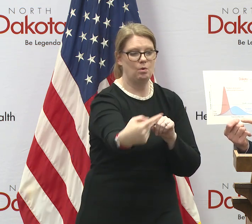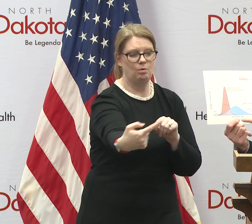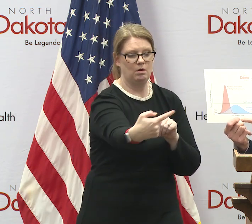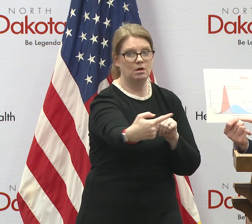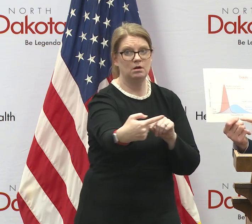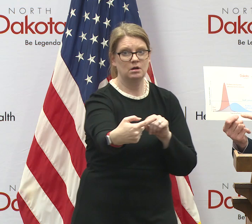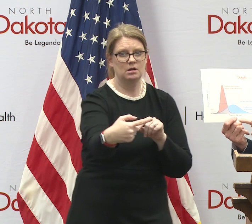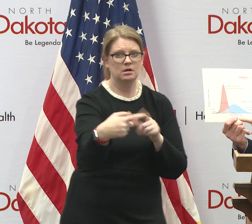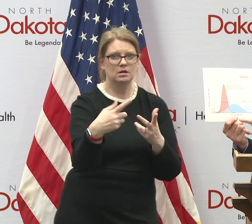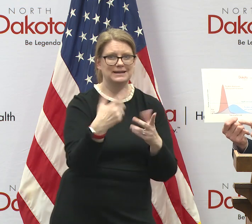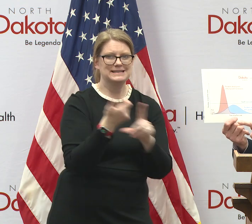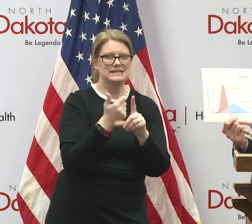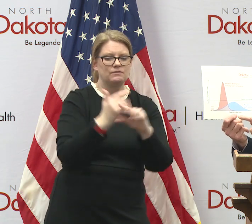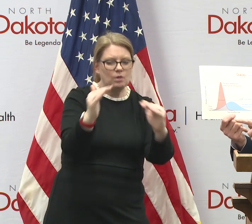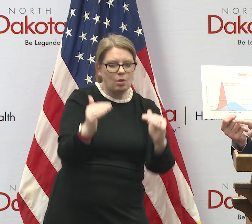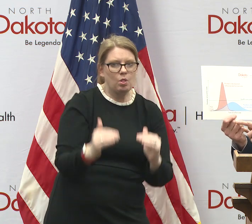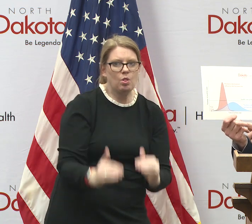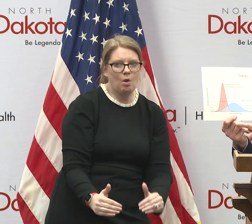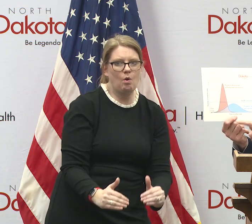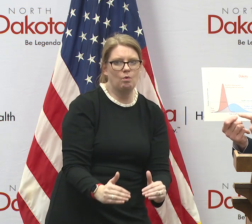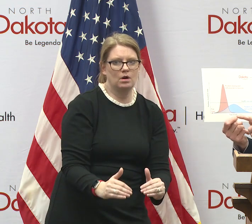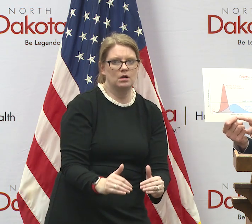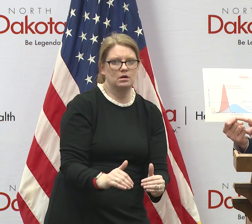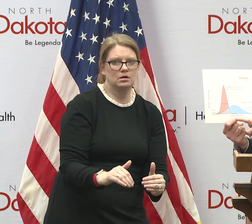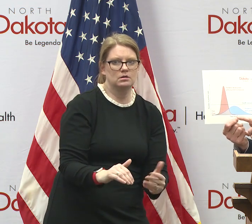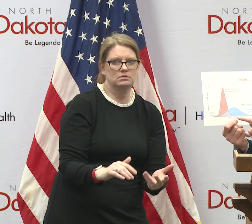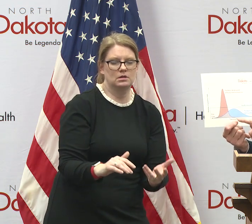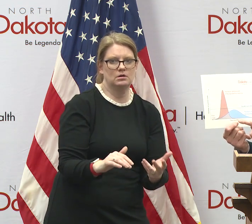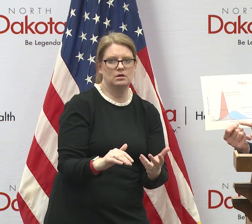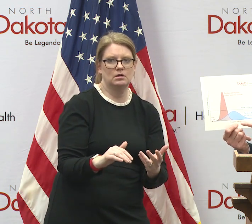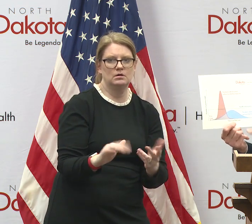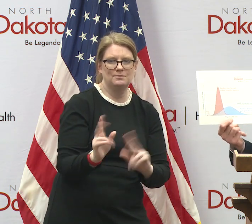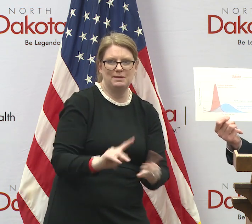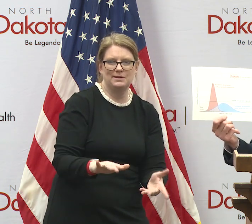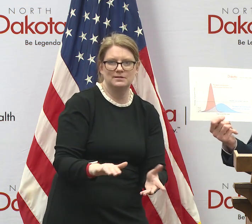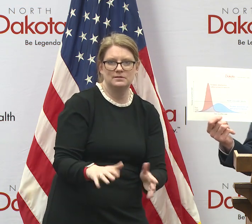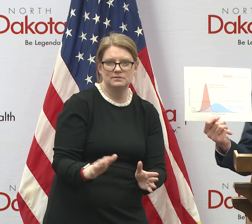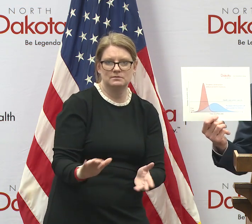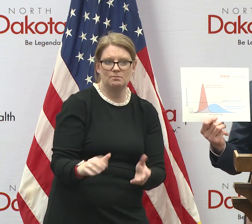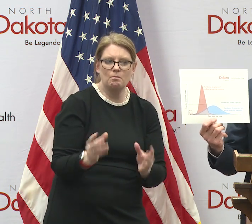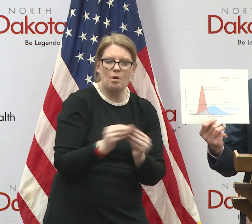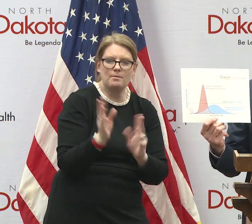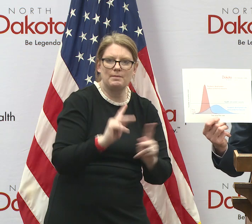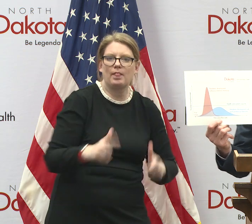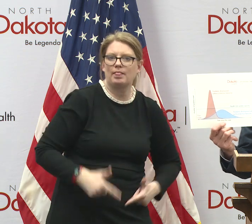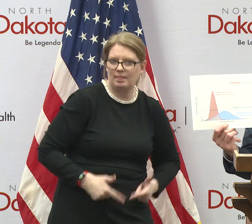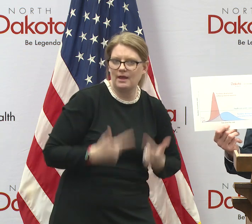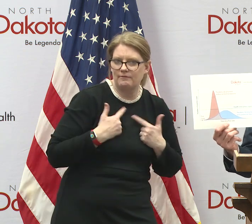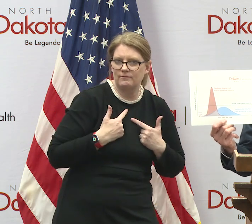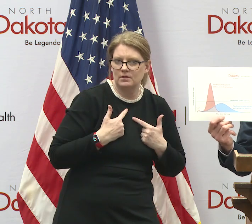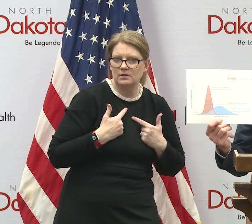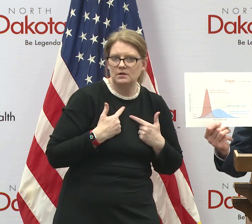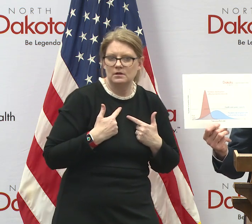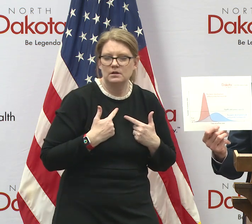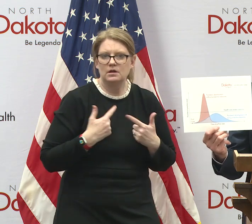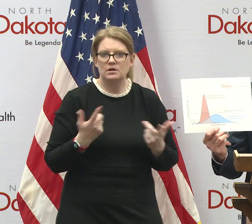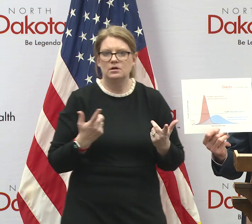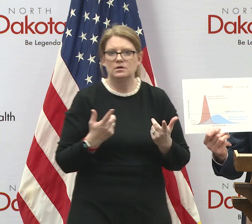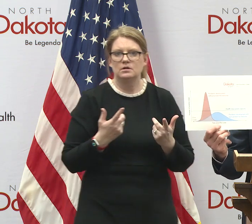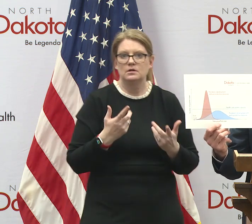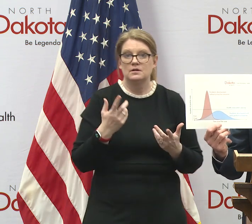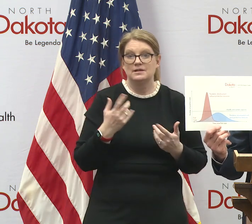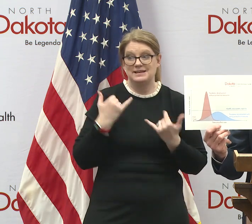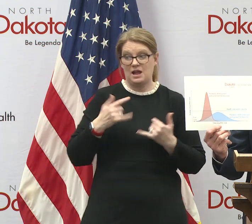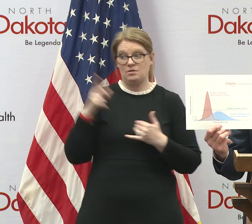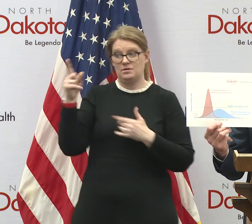then you have lower mortality. Fewer people die because we're able to care for them, and we don't put anybody in the position that they got to in Italy,